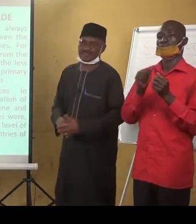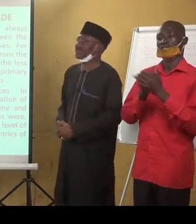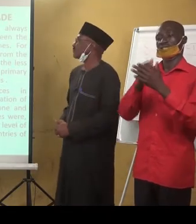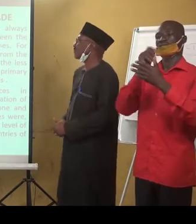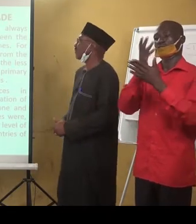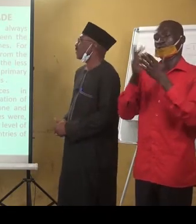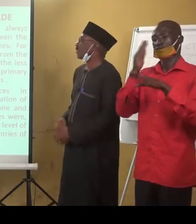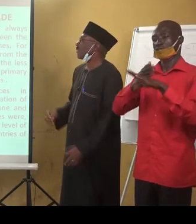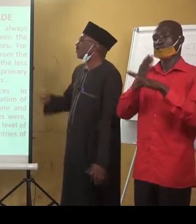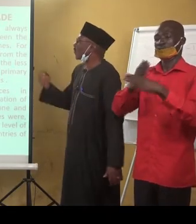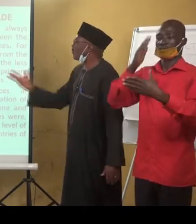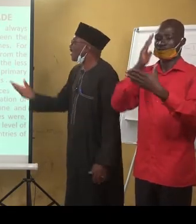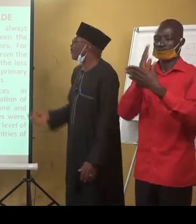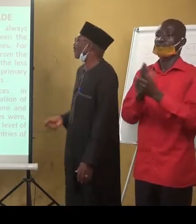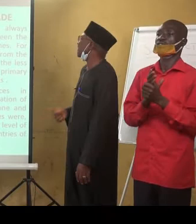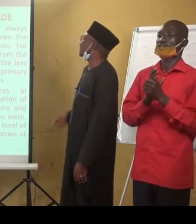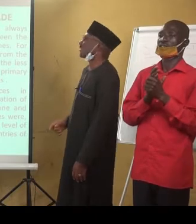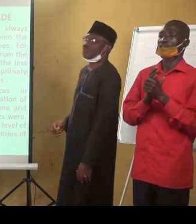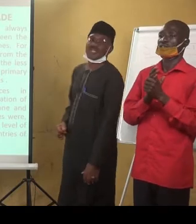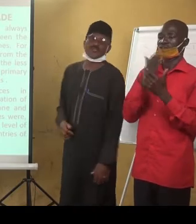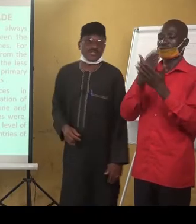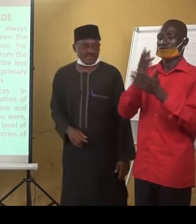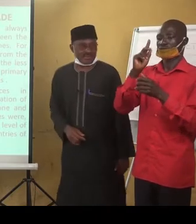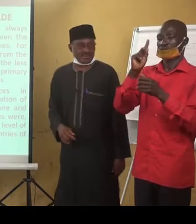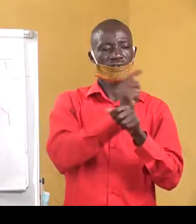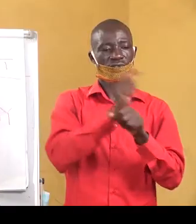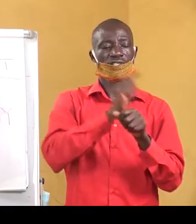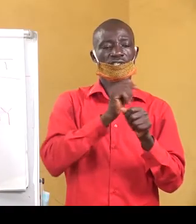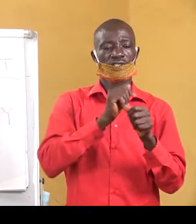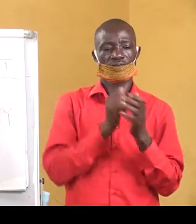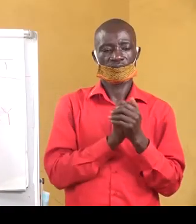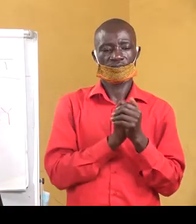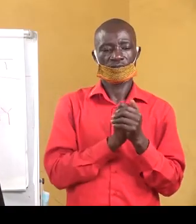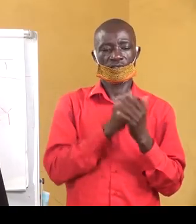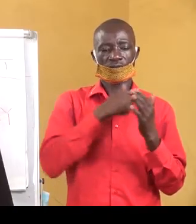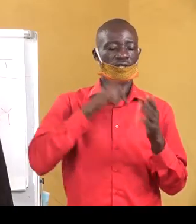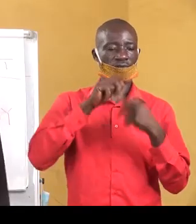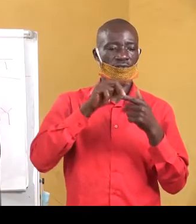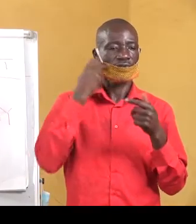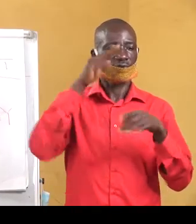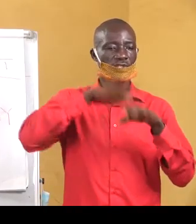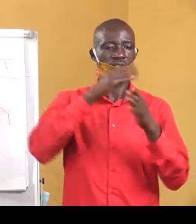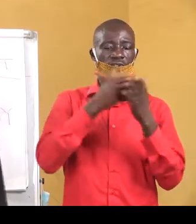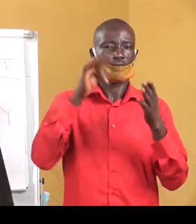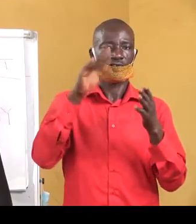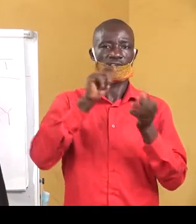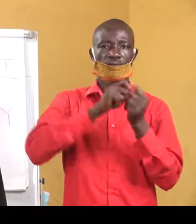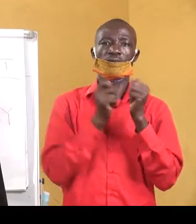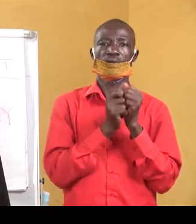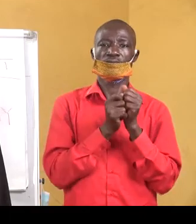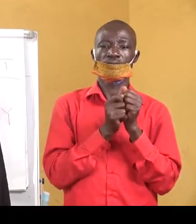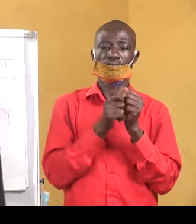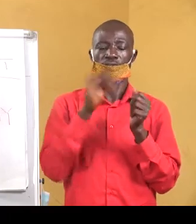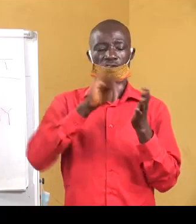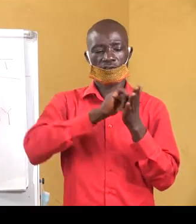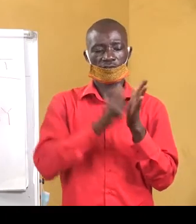there. Problem of international trade. We are going to look at some of the problems